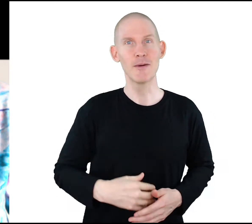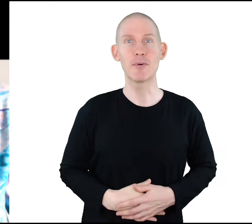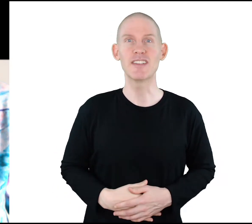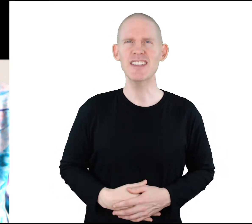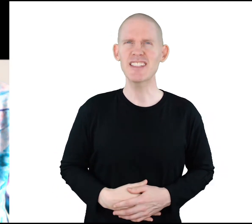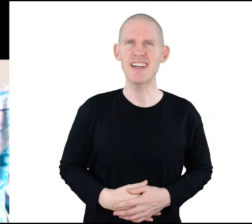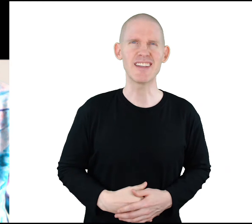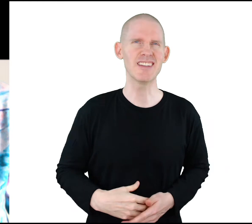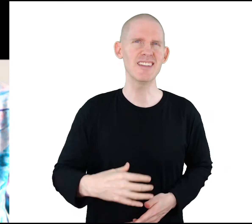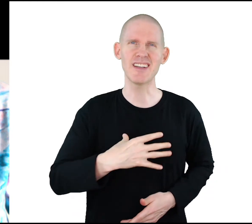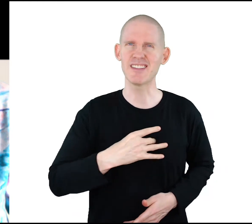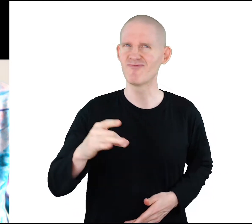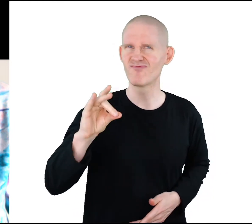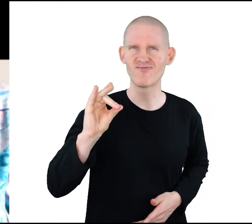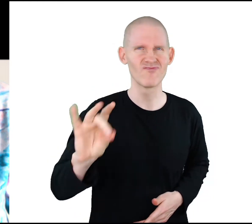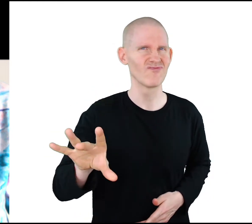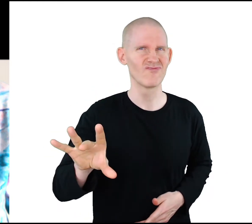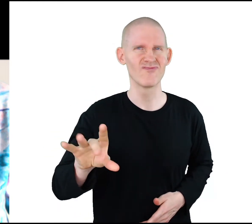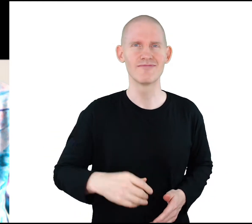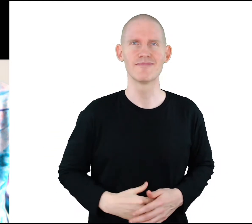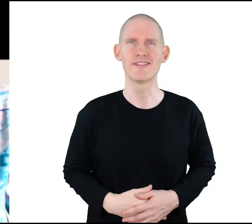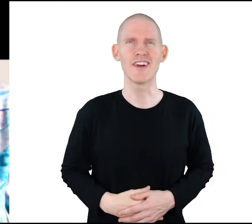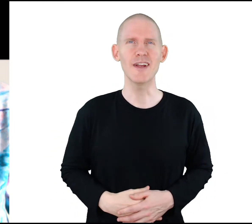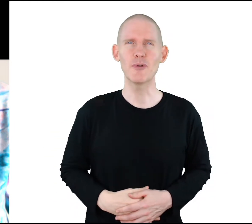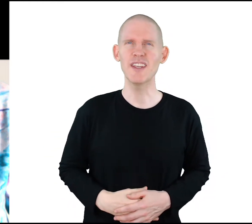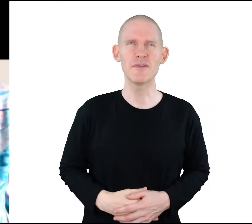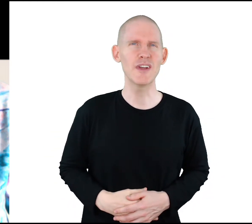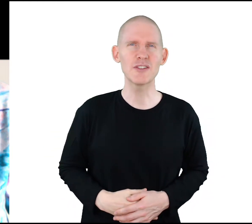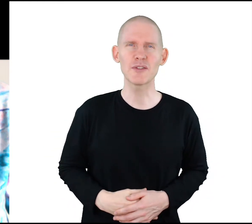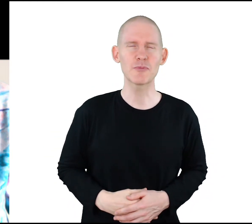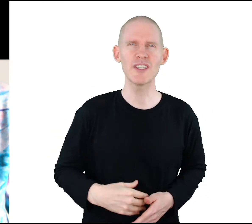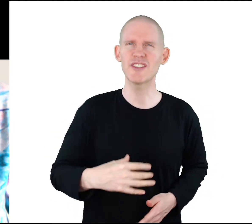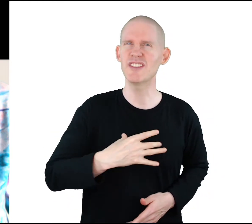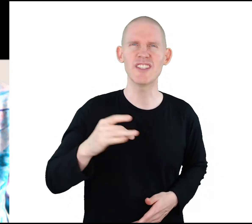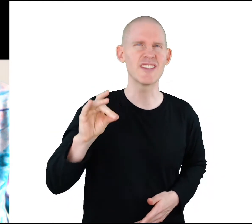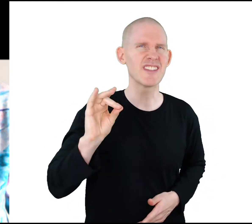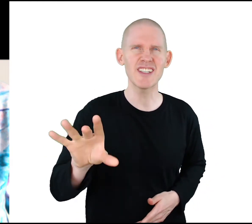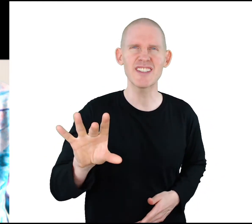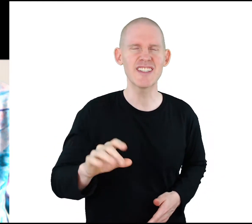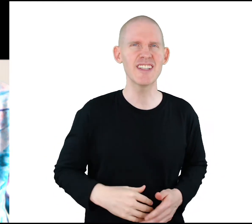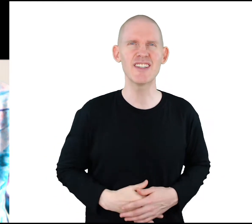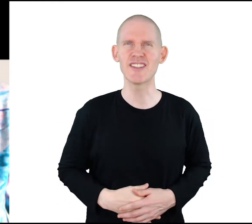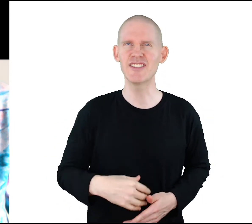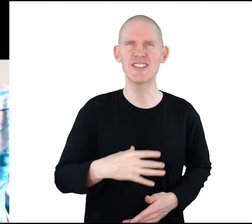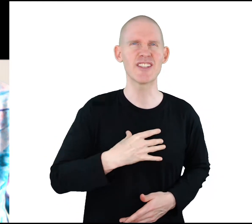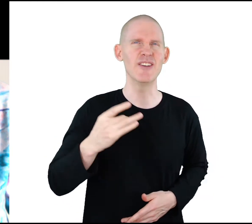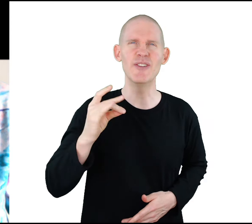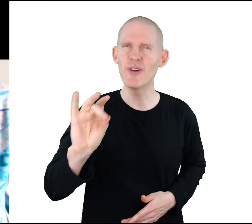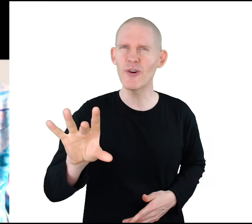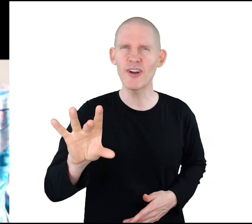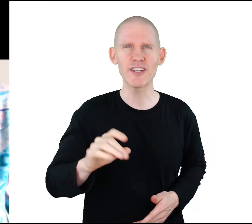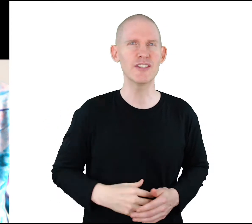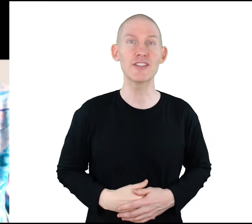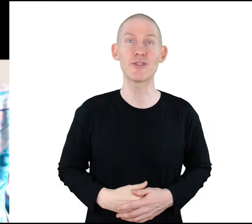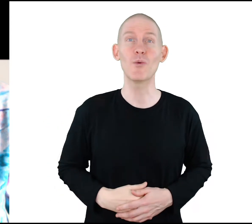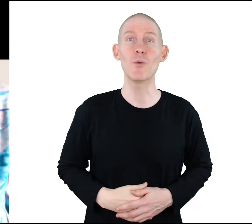But dislike, ugh. Right? Put that facial expression, disgusted, or you just annoyed, you just don't want